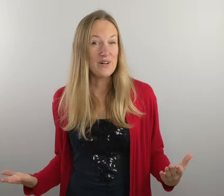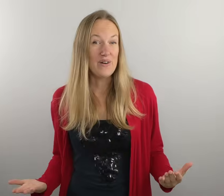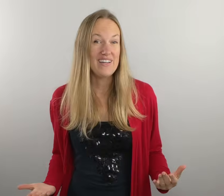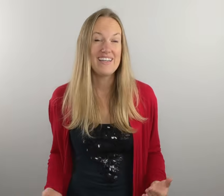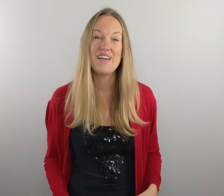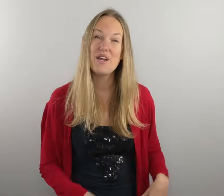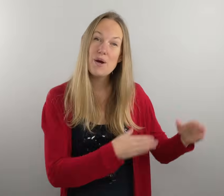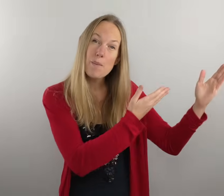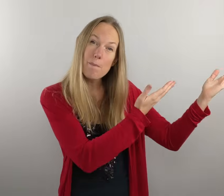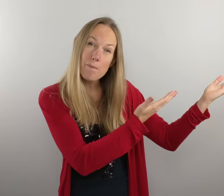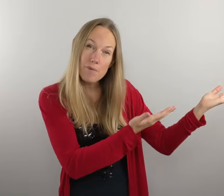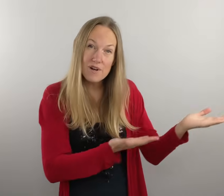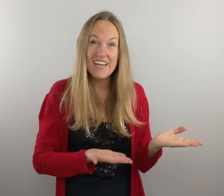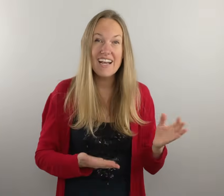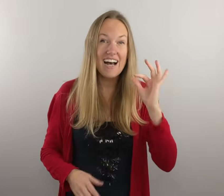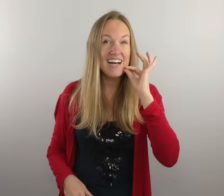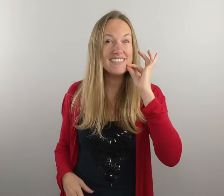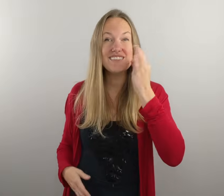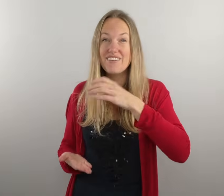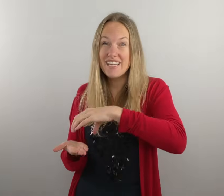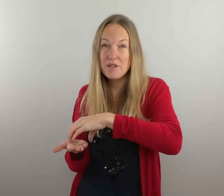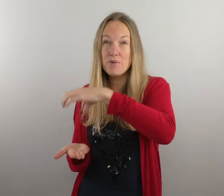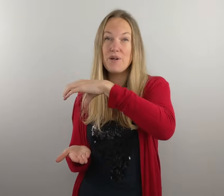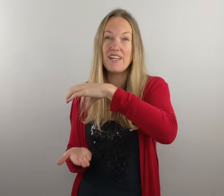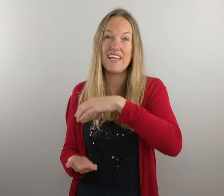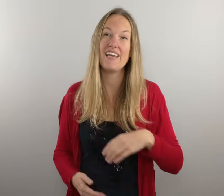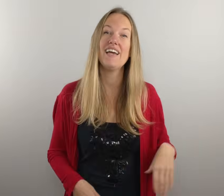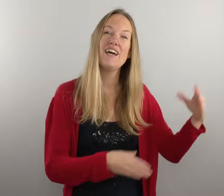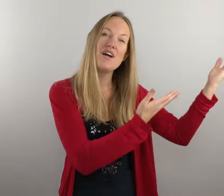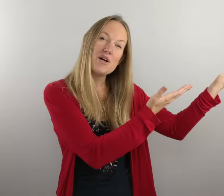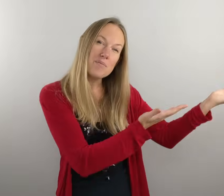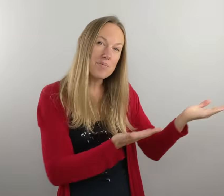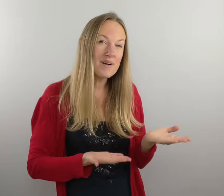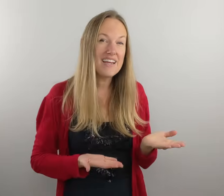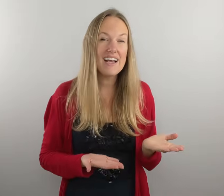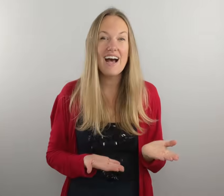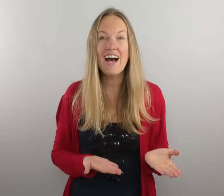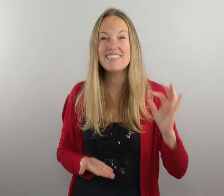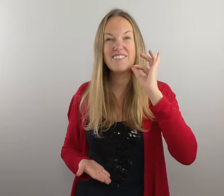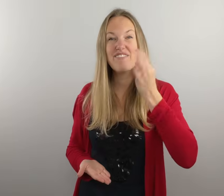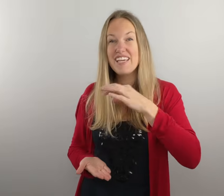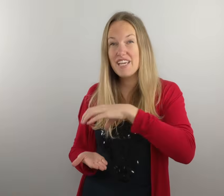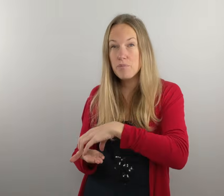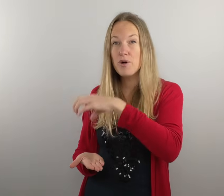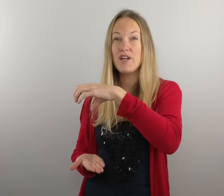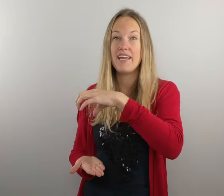So, bring us figgy pudding, bring us figgy